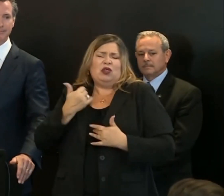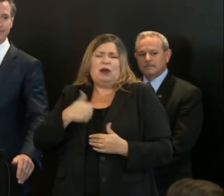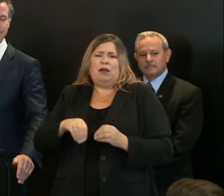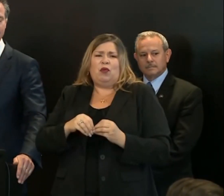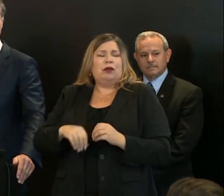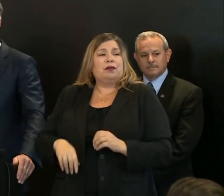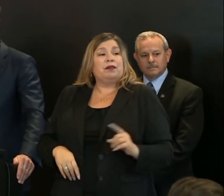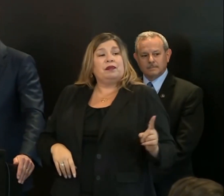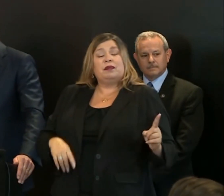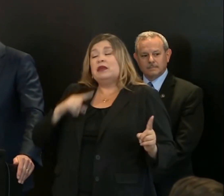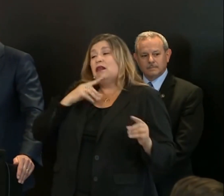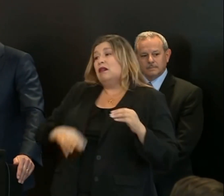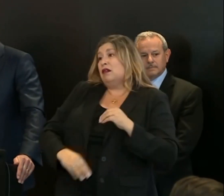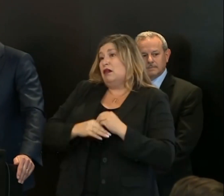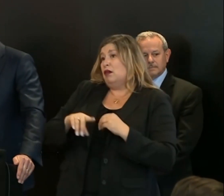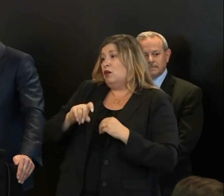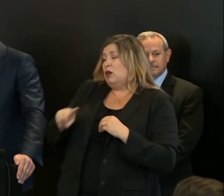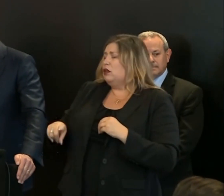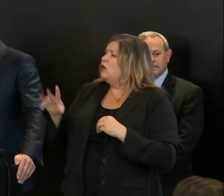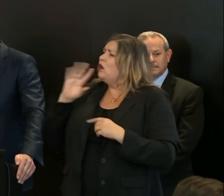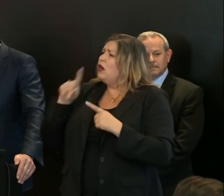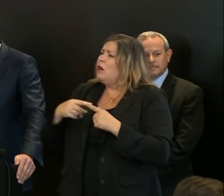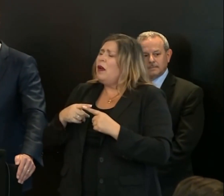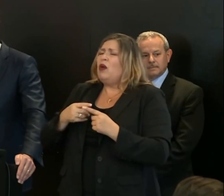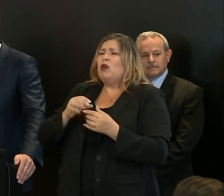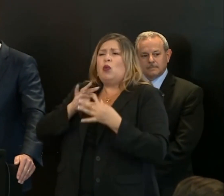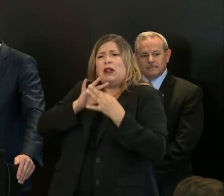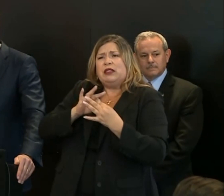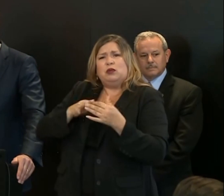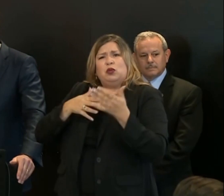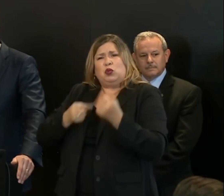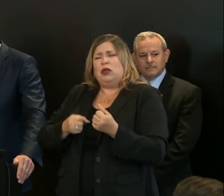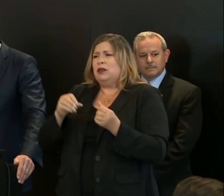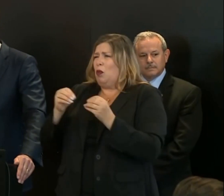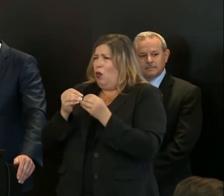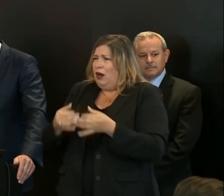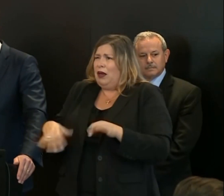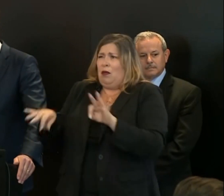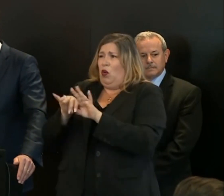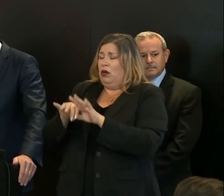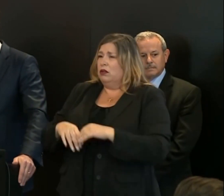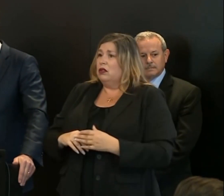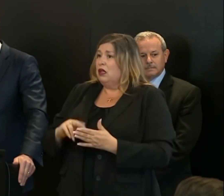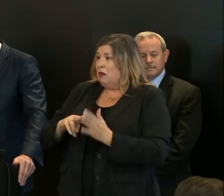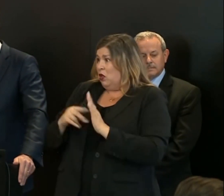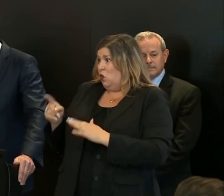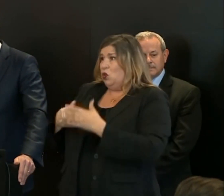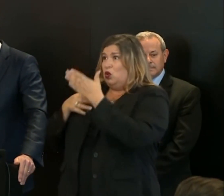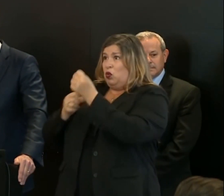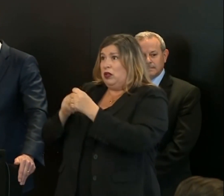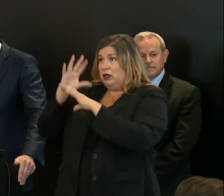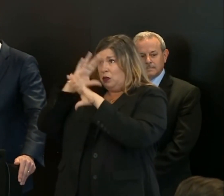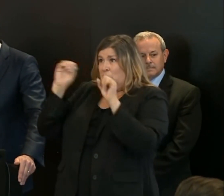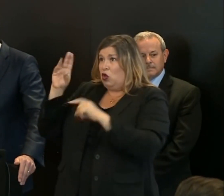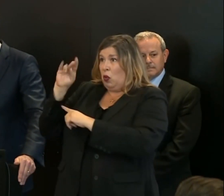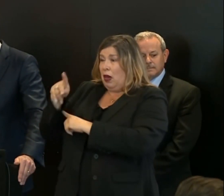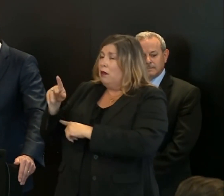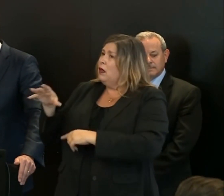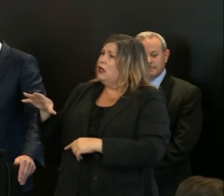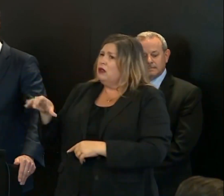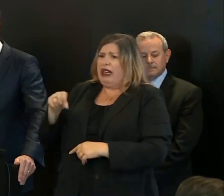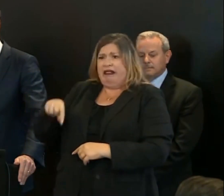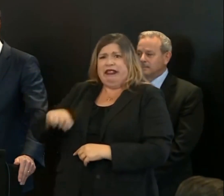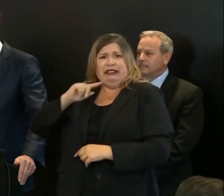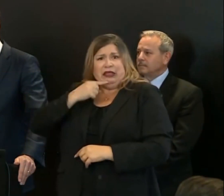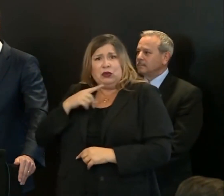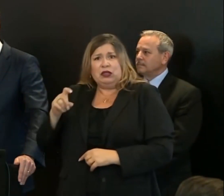on that, you mentioned that relationships and trust matter more than anything. Do you trust that President Trump is taking this seriously enough?